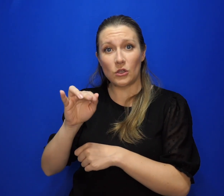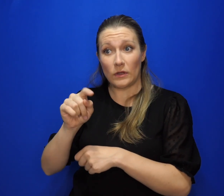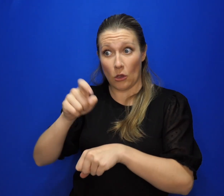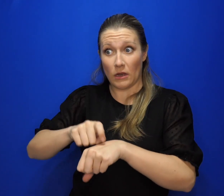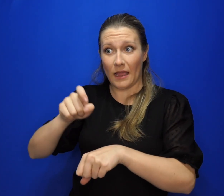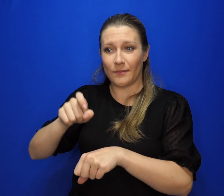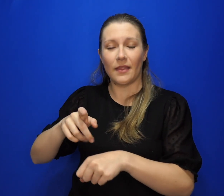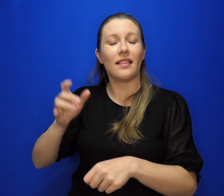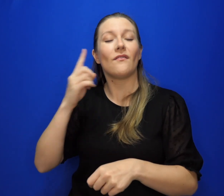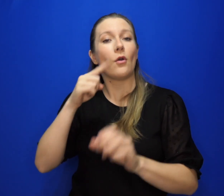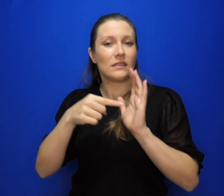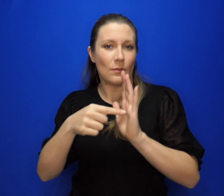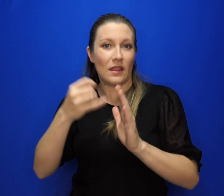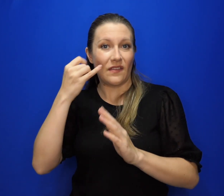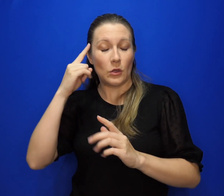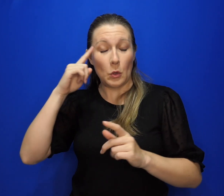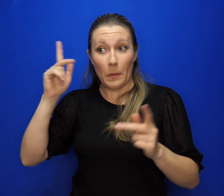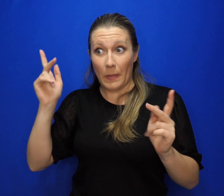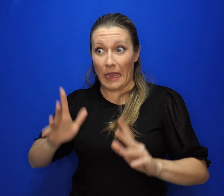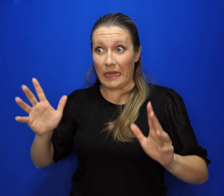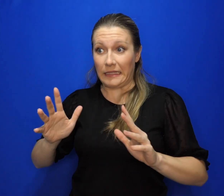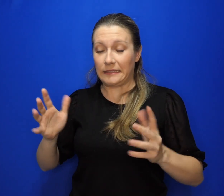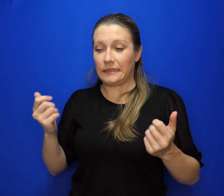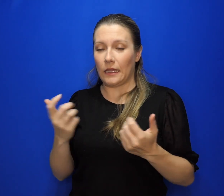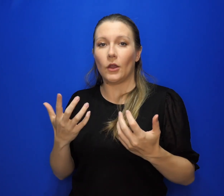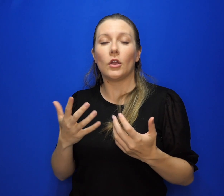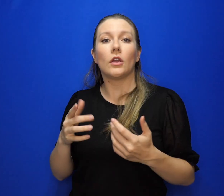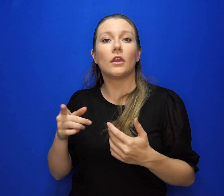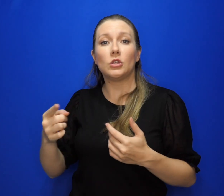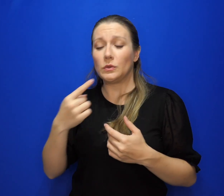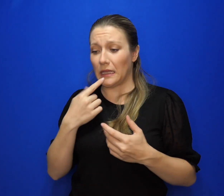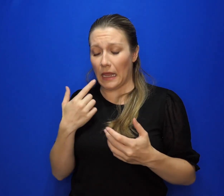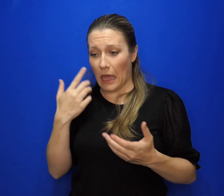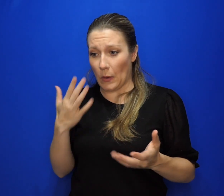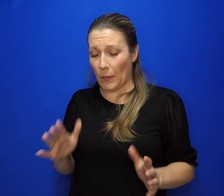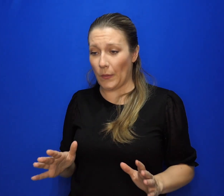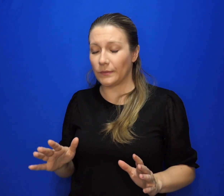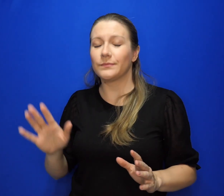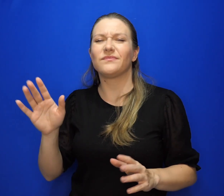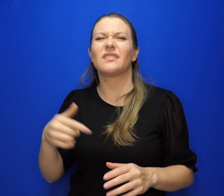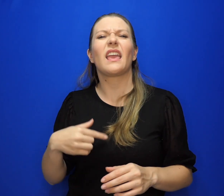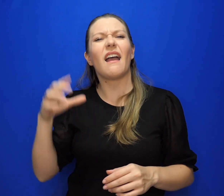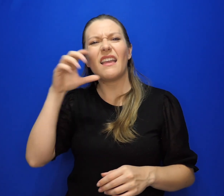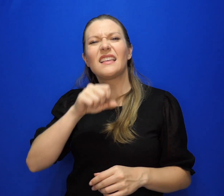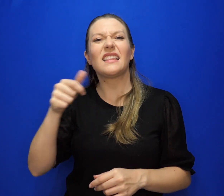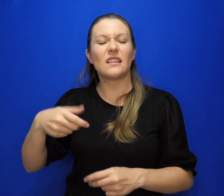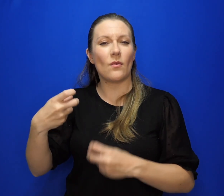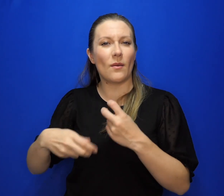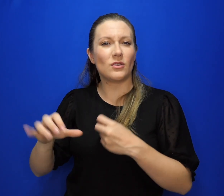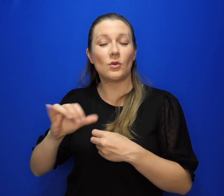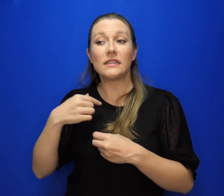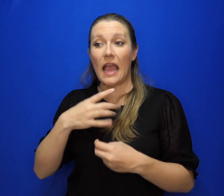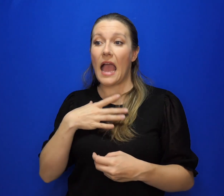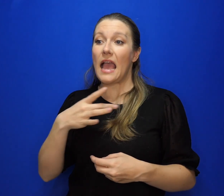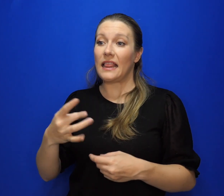example, and said, I don't know. See, I guess this is the problem. Like, I like doing this in real time